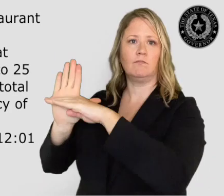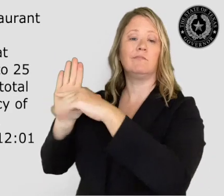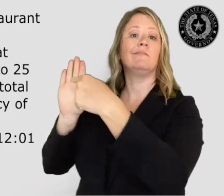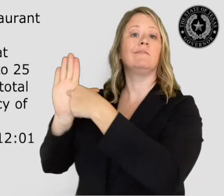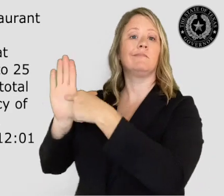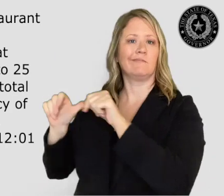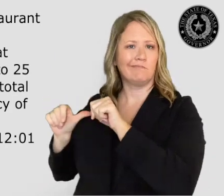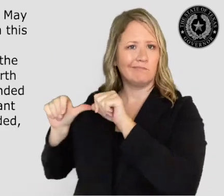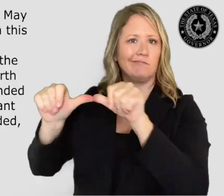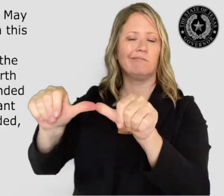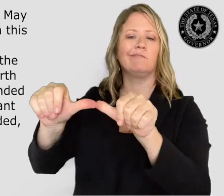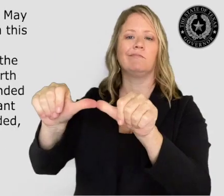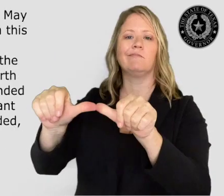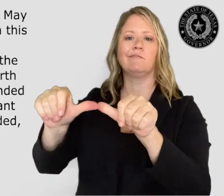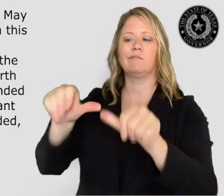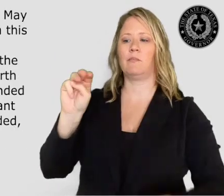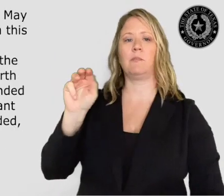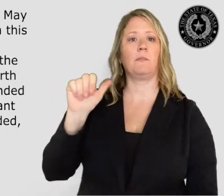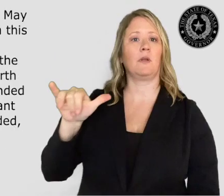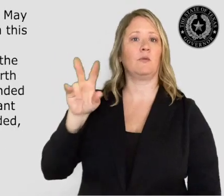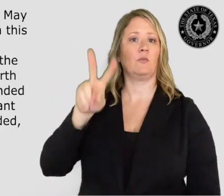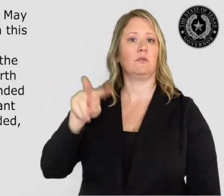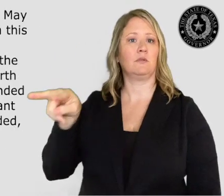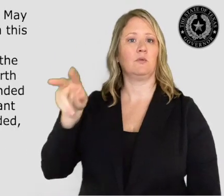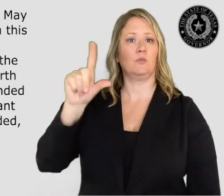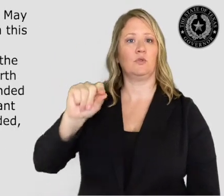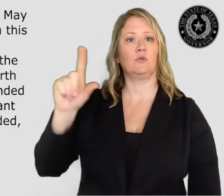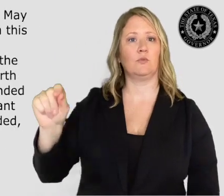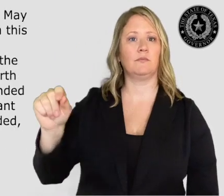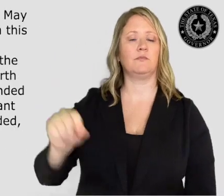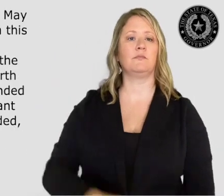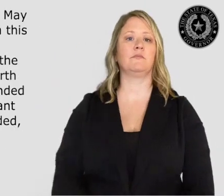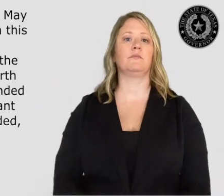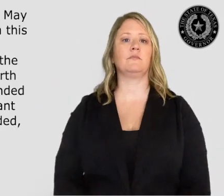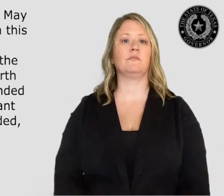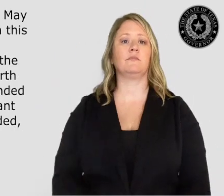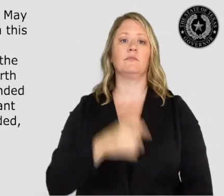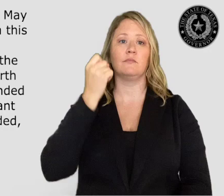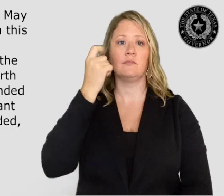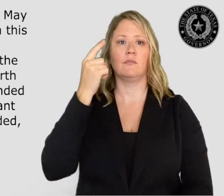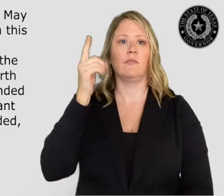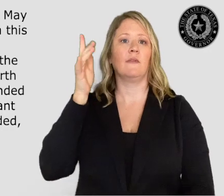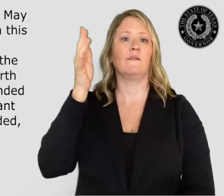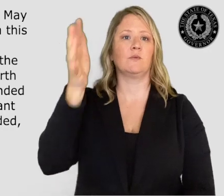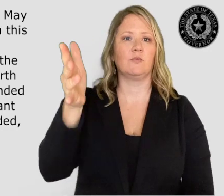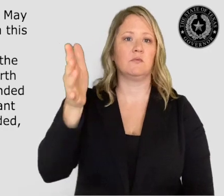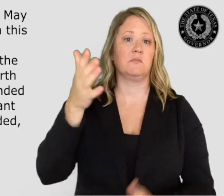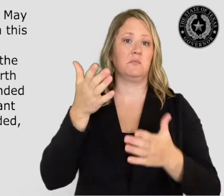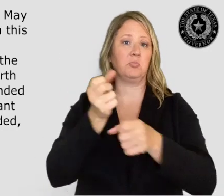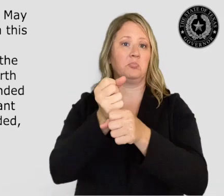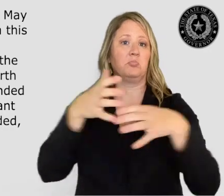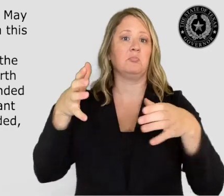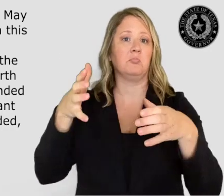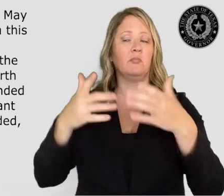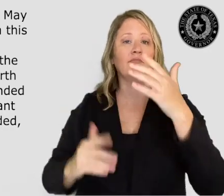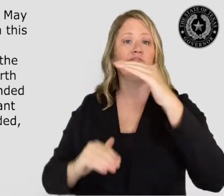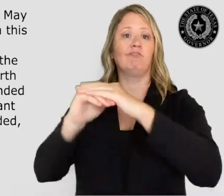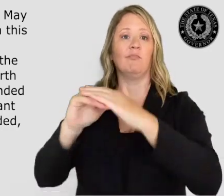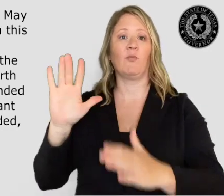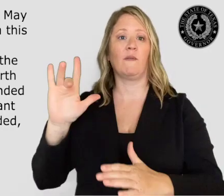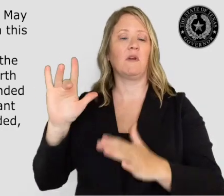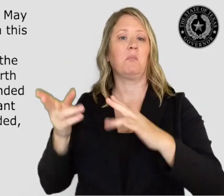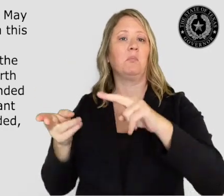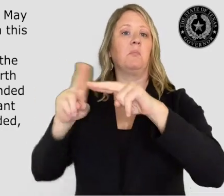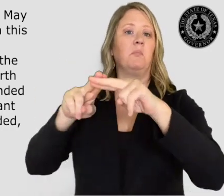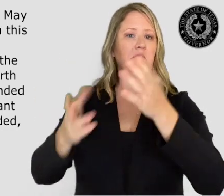until 12:01 a.m. on Friday, May 22, 2020, when this provision is superseded by the provision set forth below for